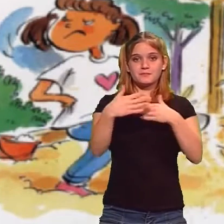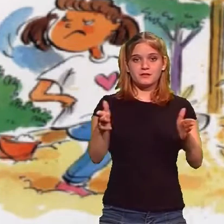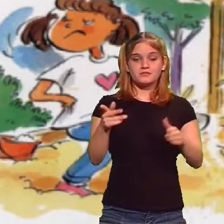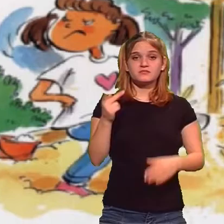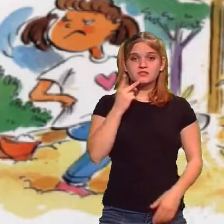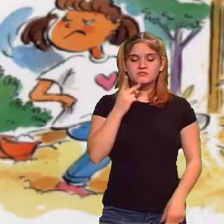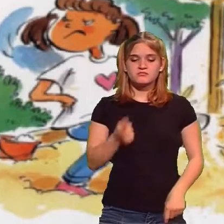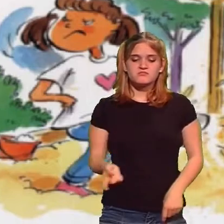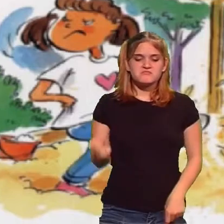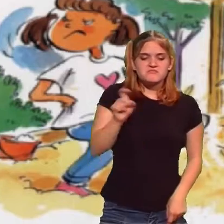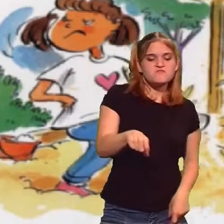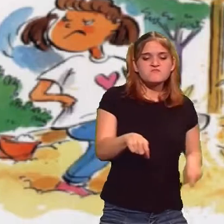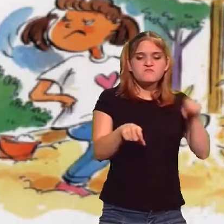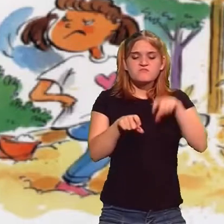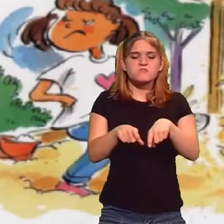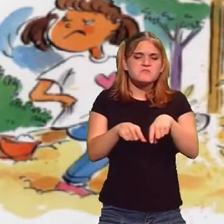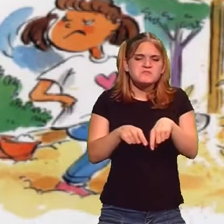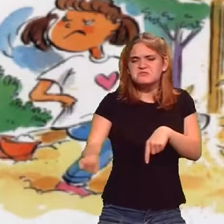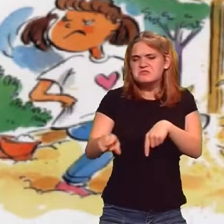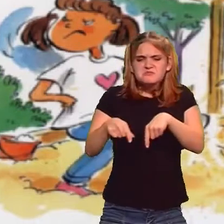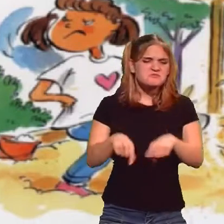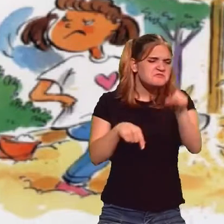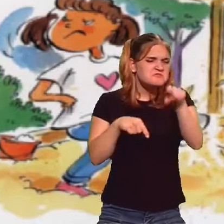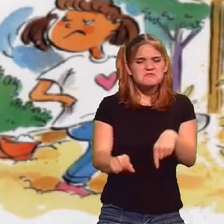Kate walked around along the sandbox.